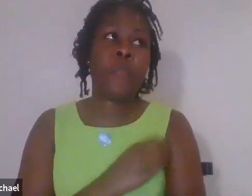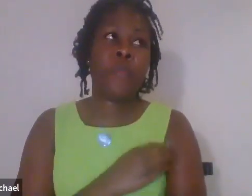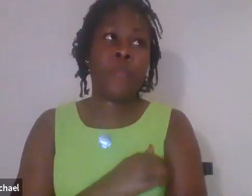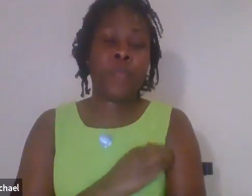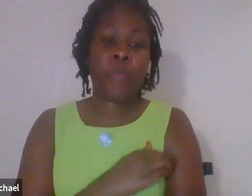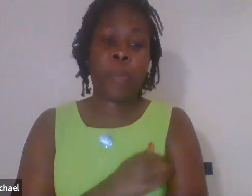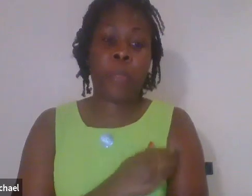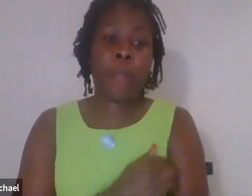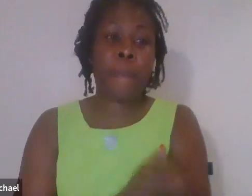Rumana.